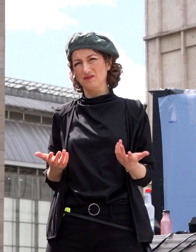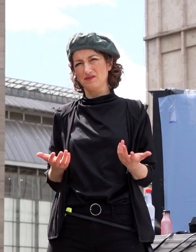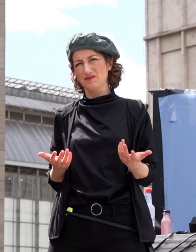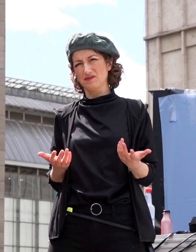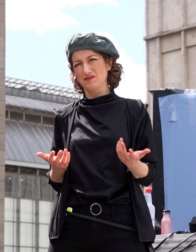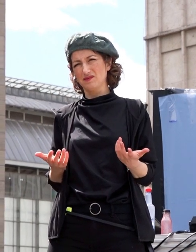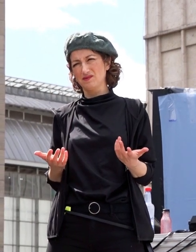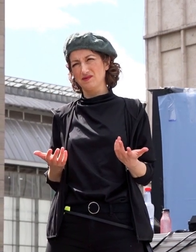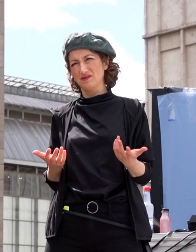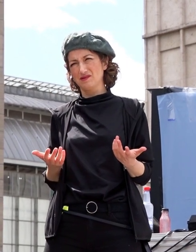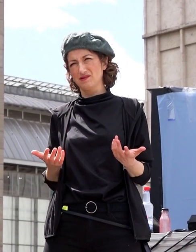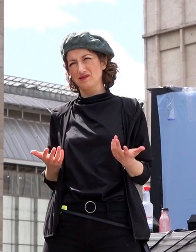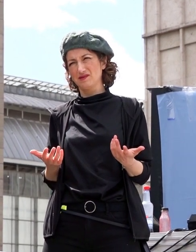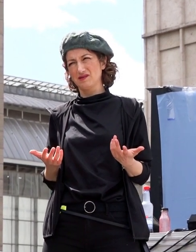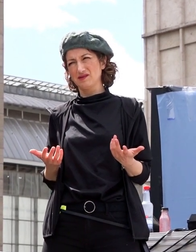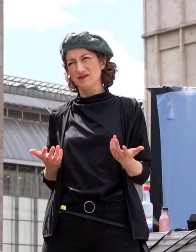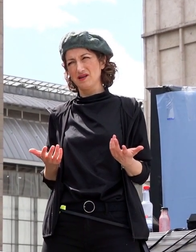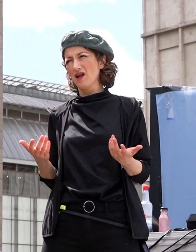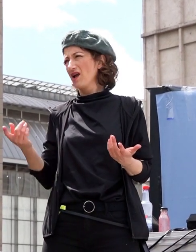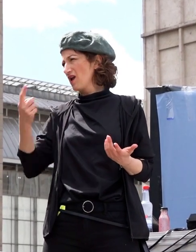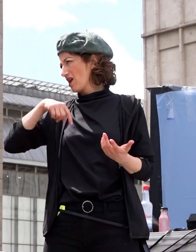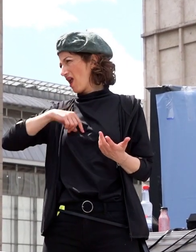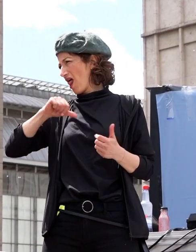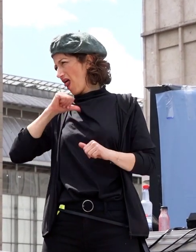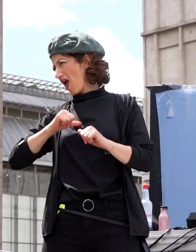How do we use our suffering?